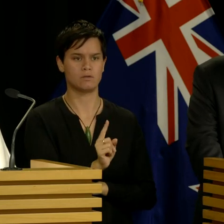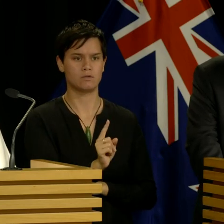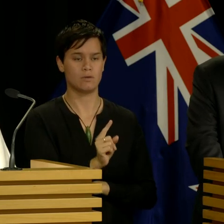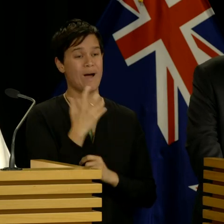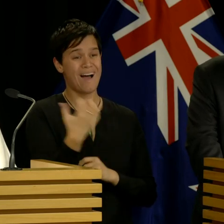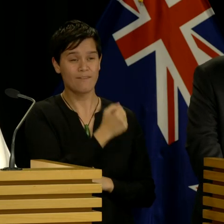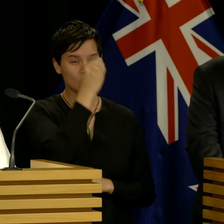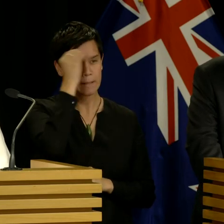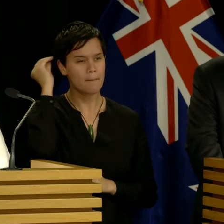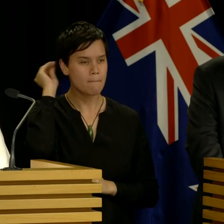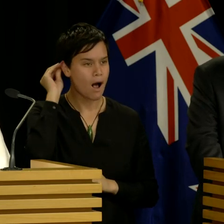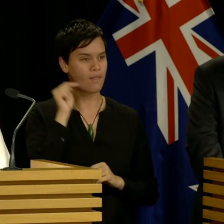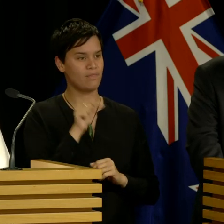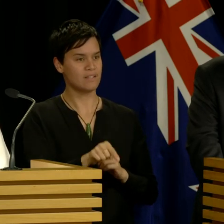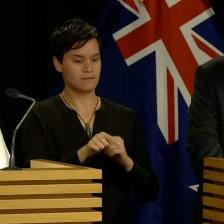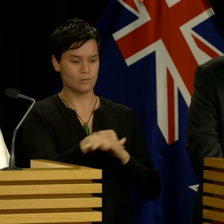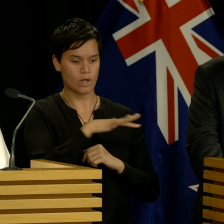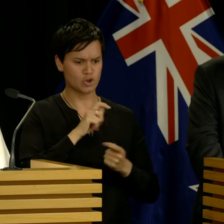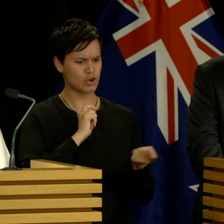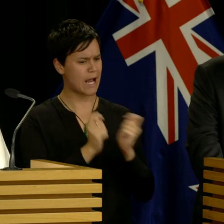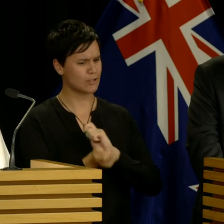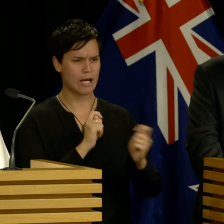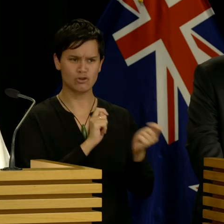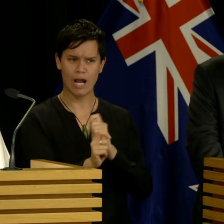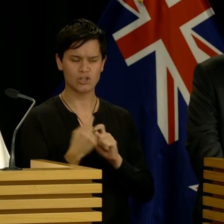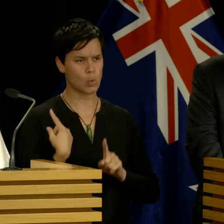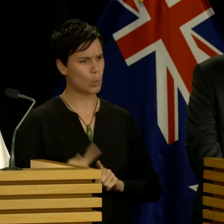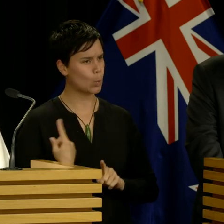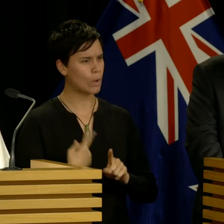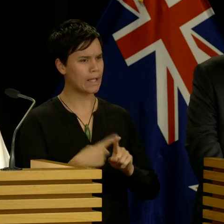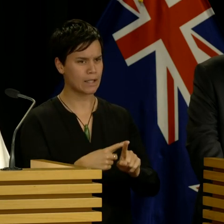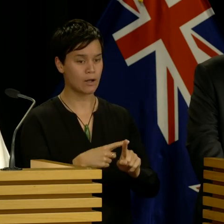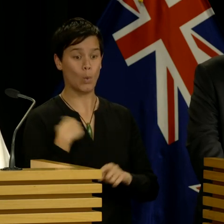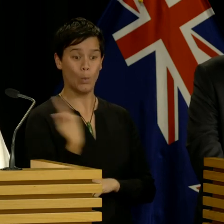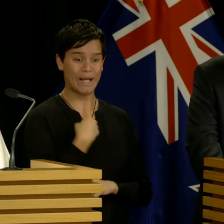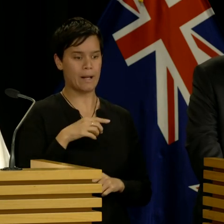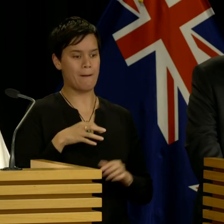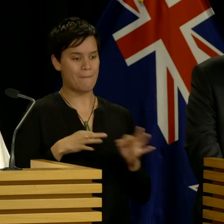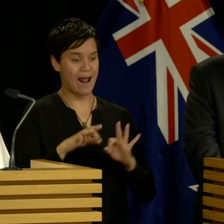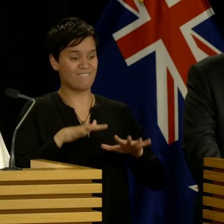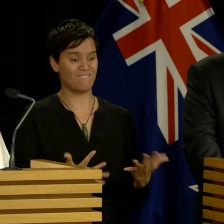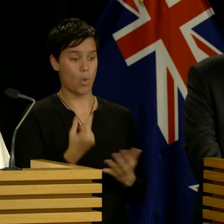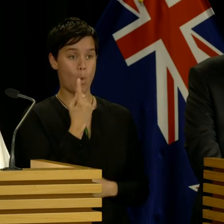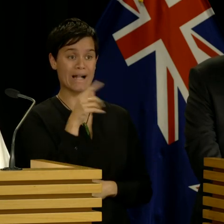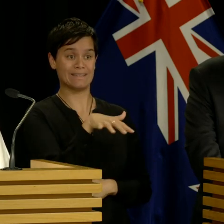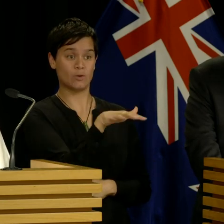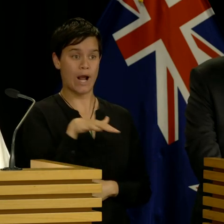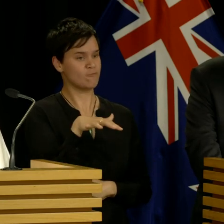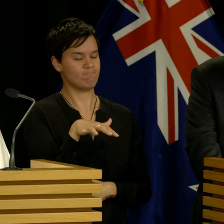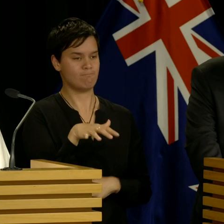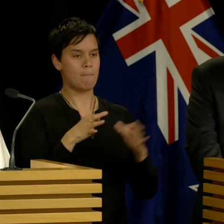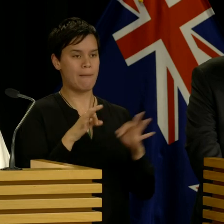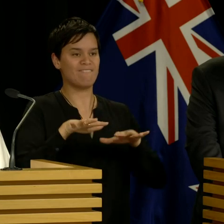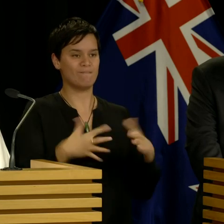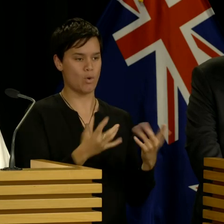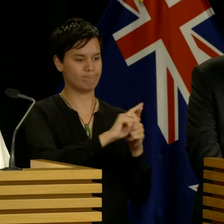keep in mind that this is a rapidly changing situation, and we have been planning for multiple scenarios. Today, I can also